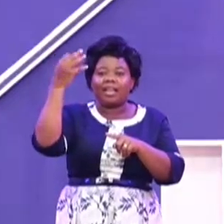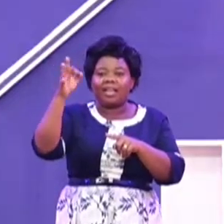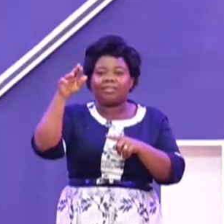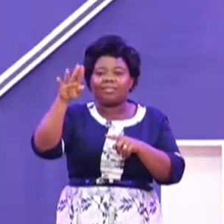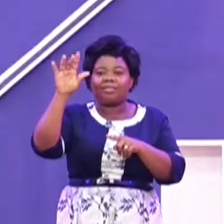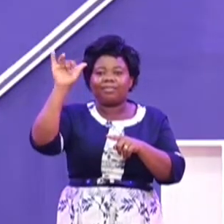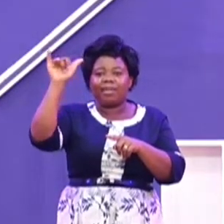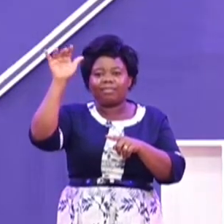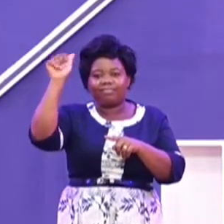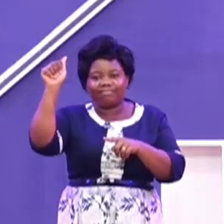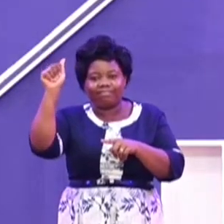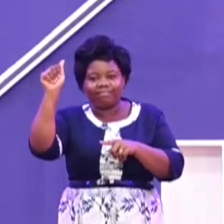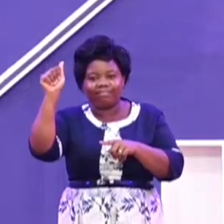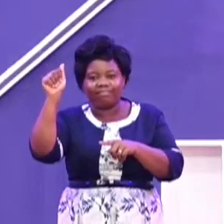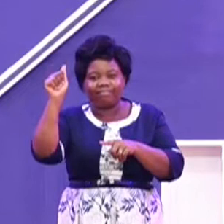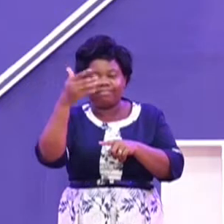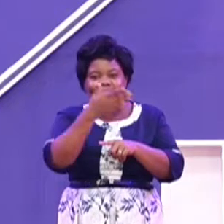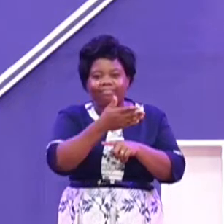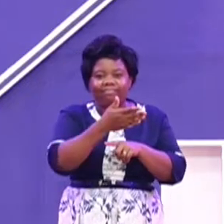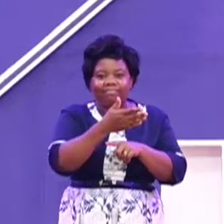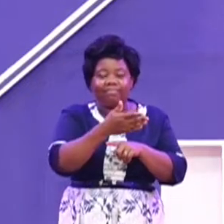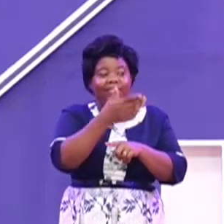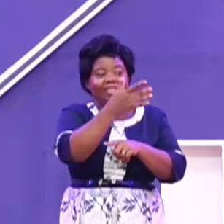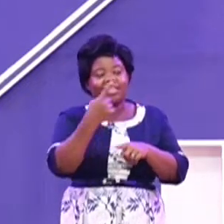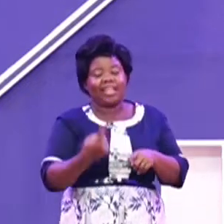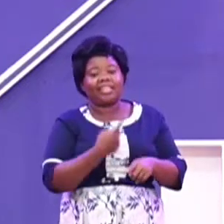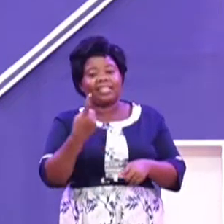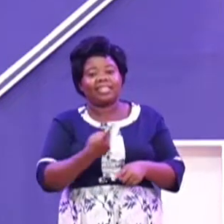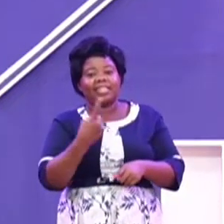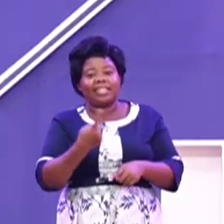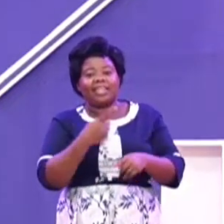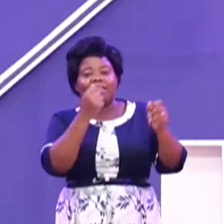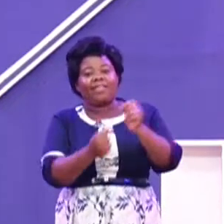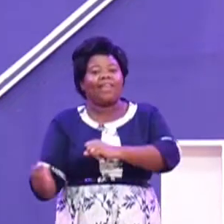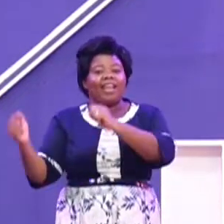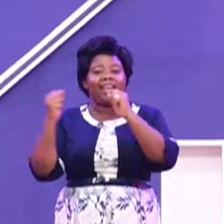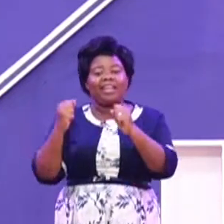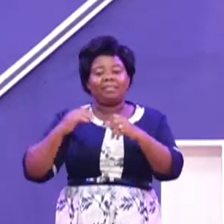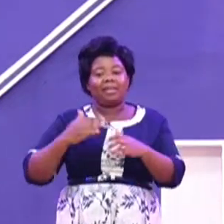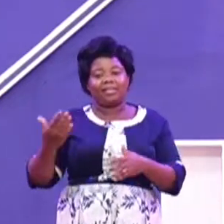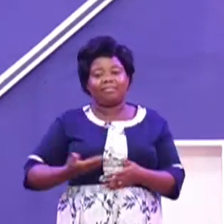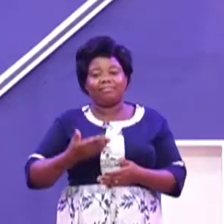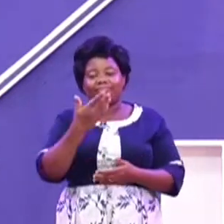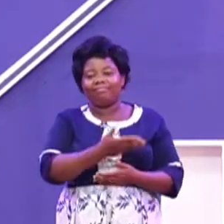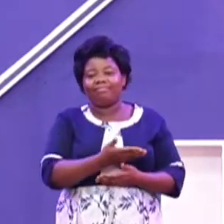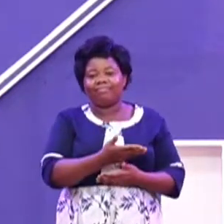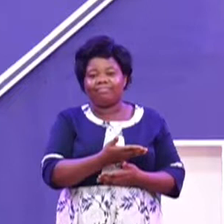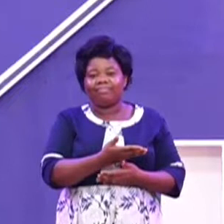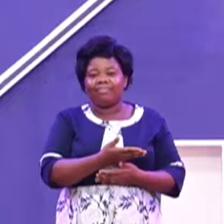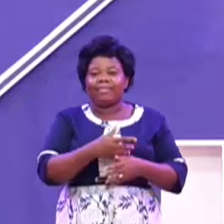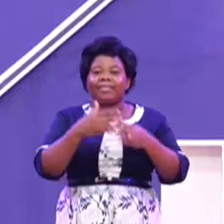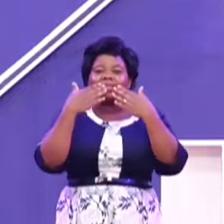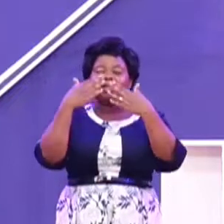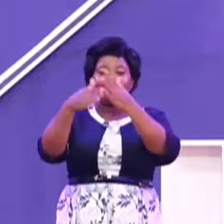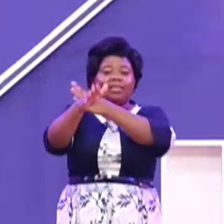She's called Afua. Chala ali single, chala wa man. She's single and she's so powerful. Twebaza